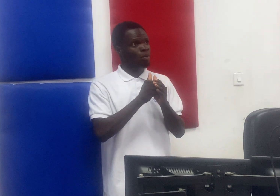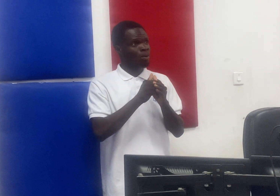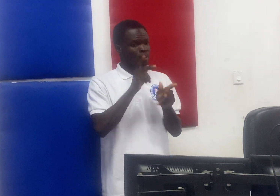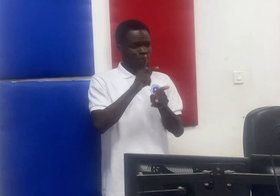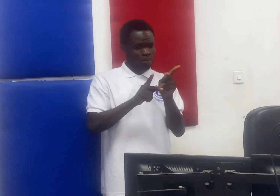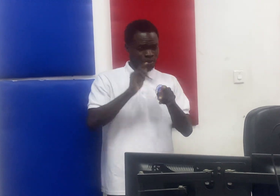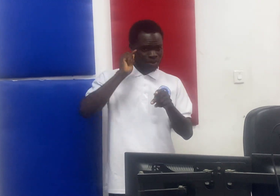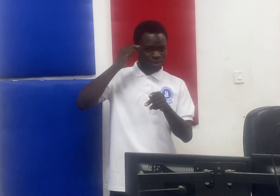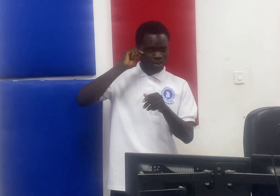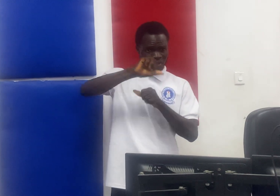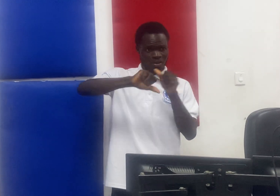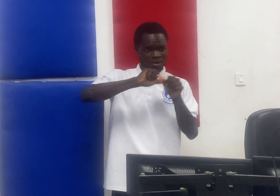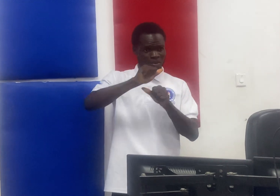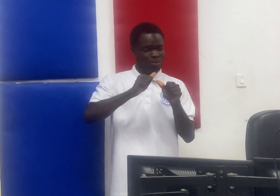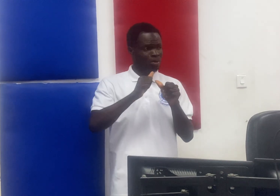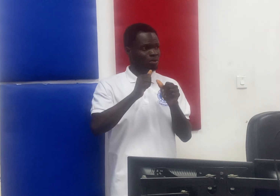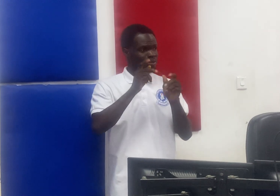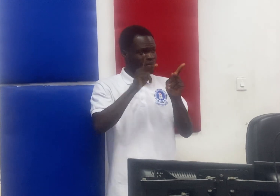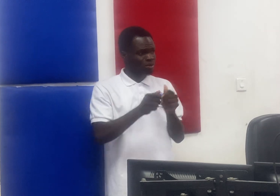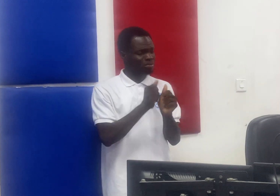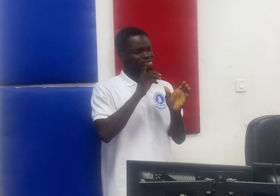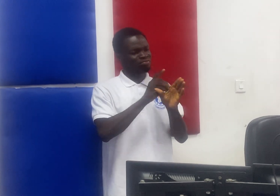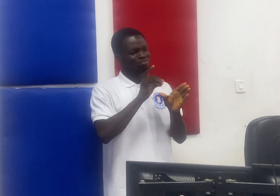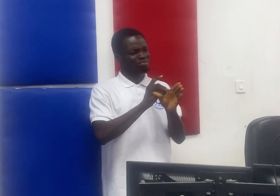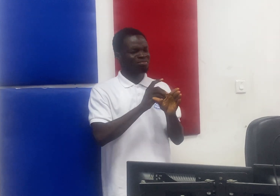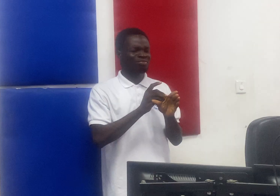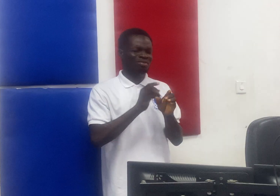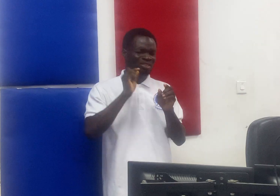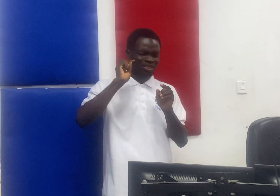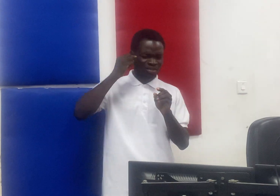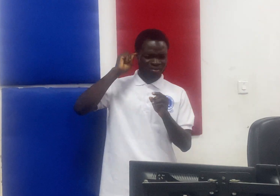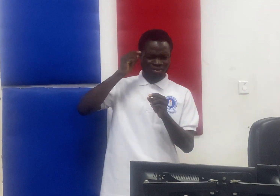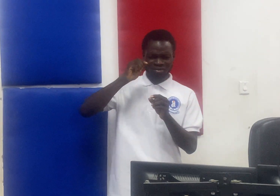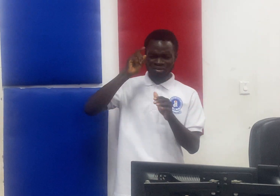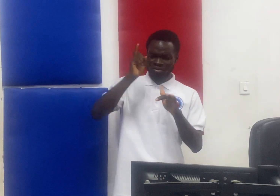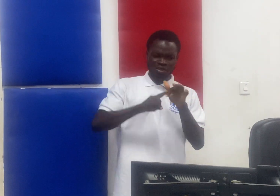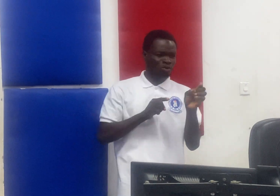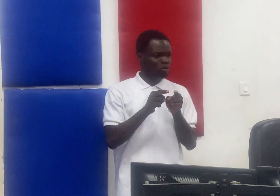us, what people suggest that we cannot do. So they